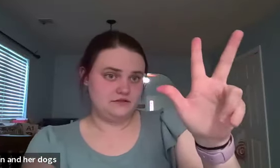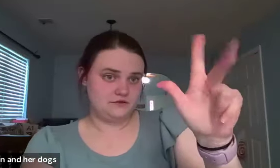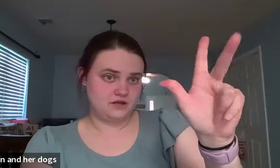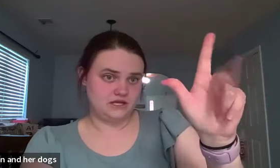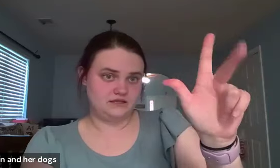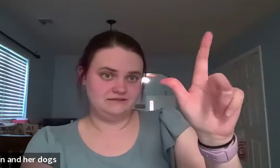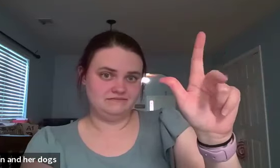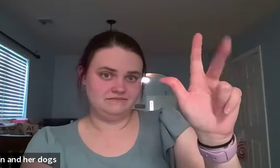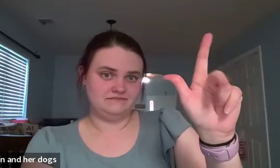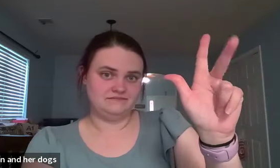23.